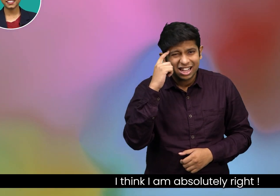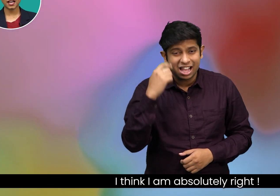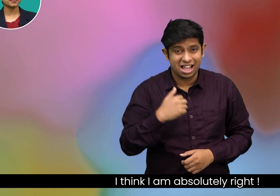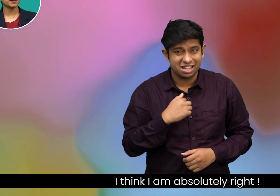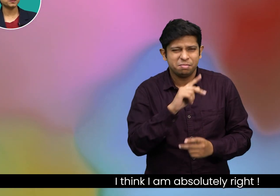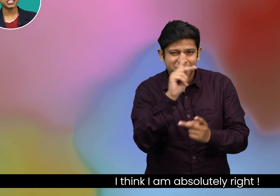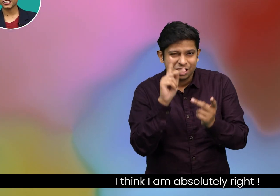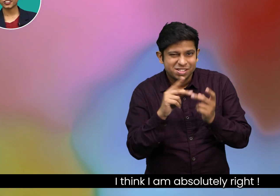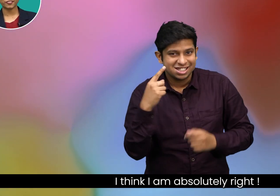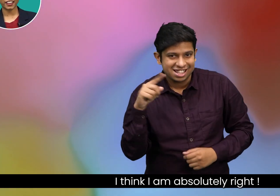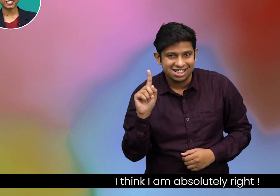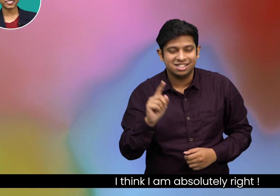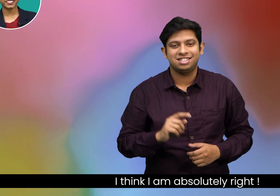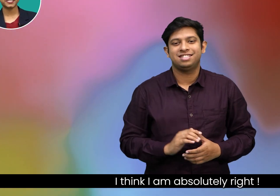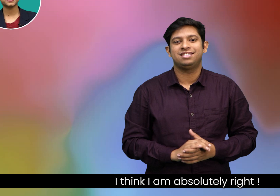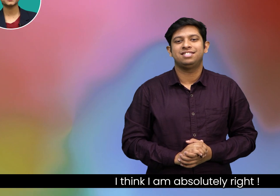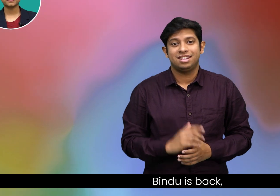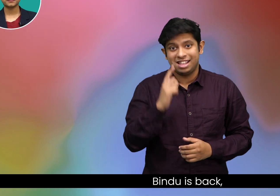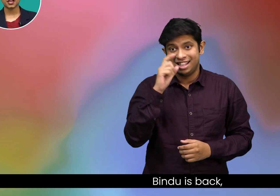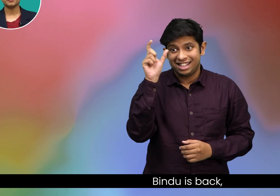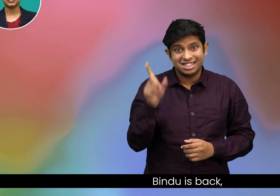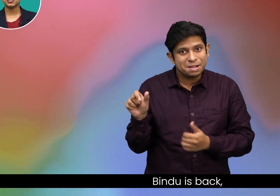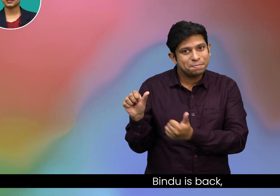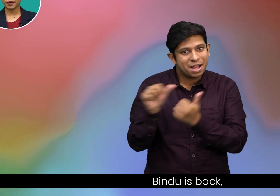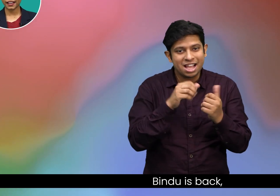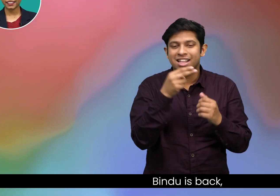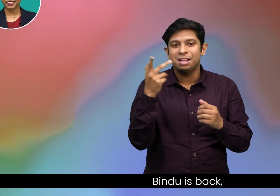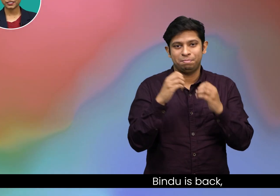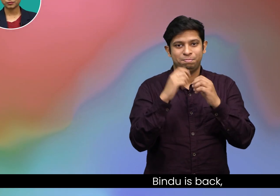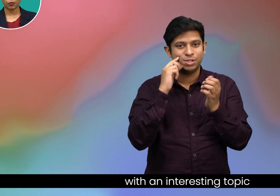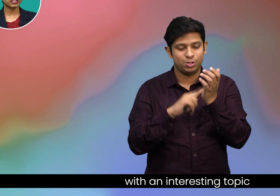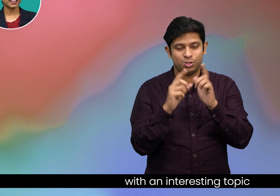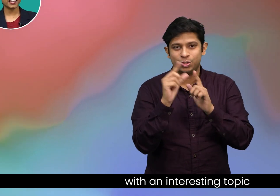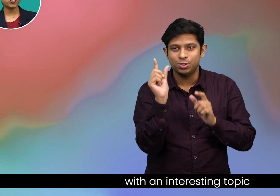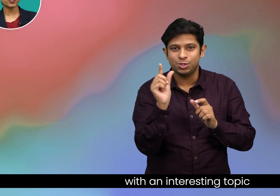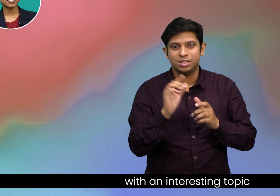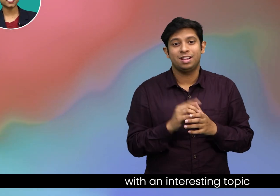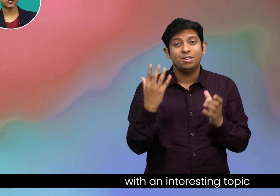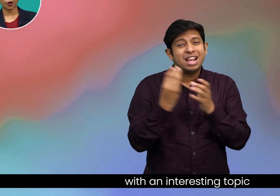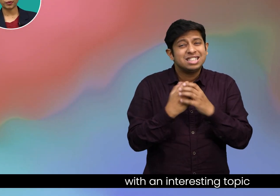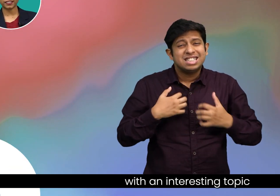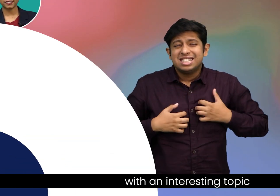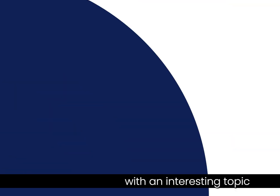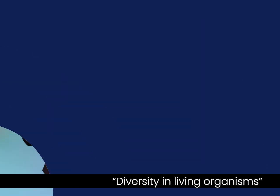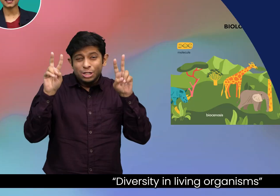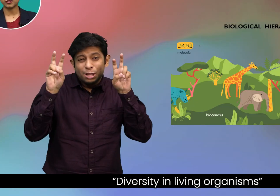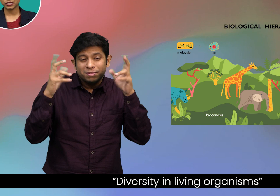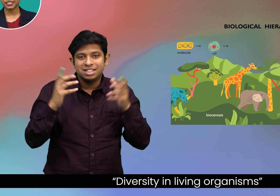I think I'm absolutely right. Bindu is back with an interesting